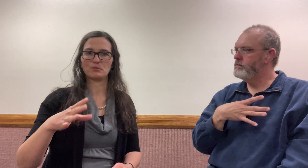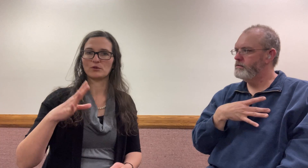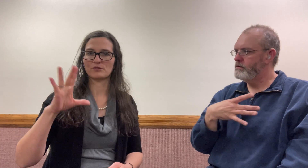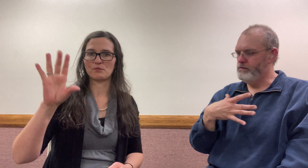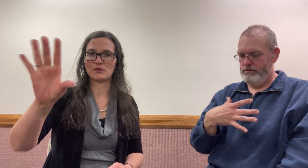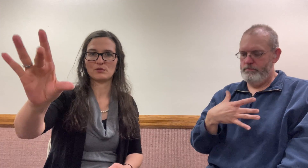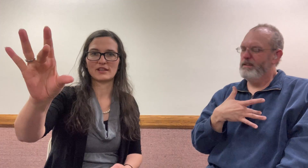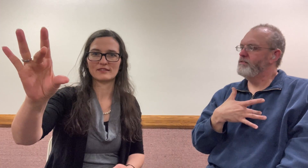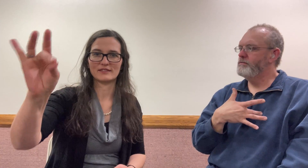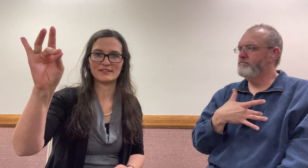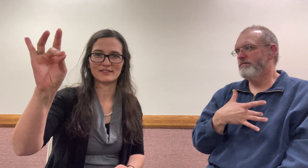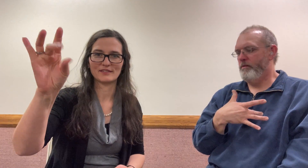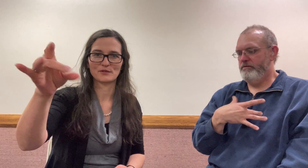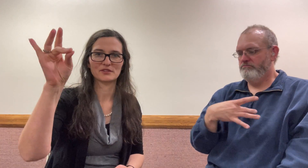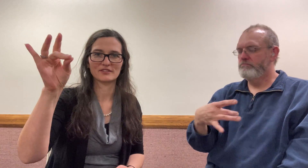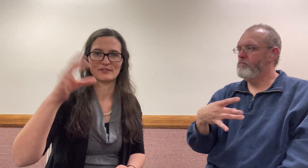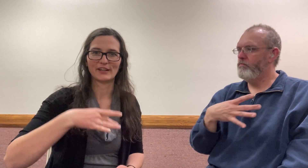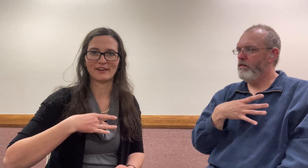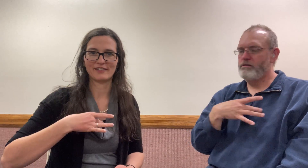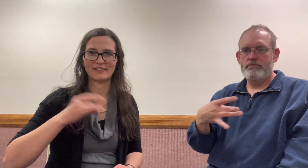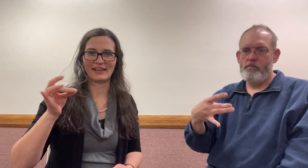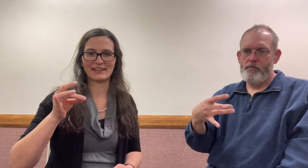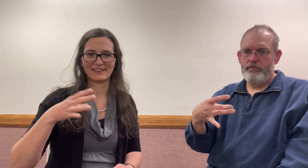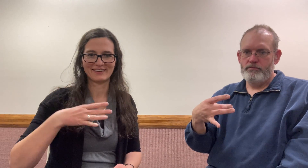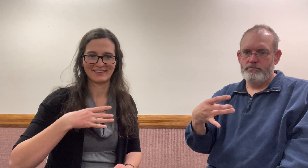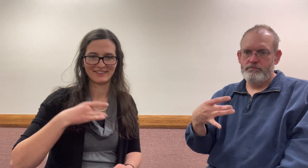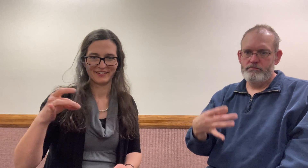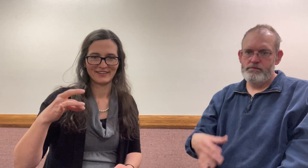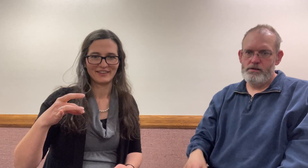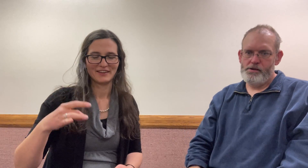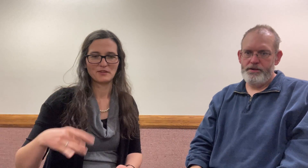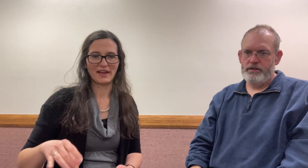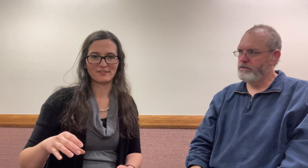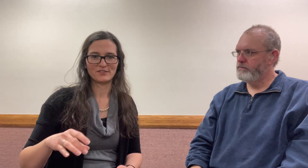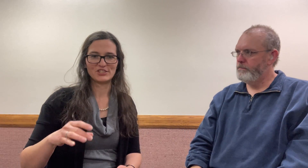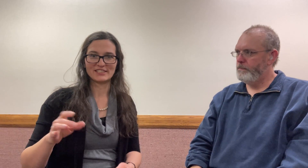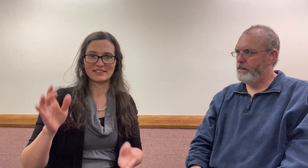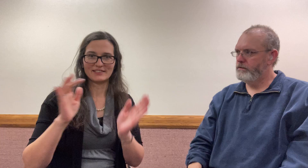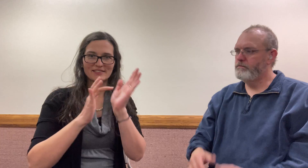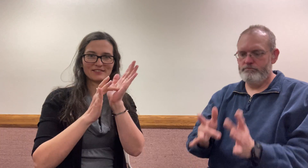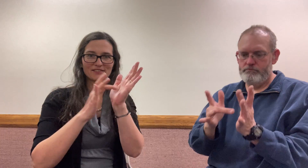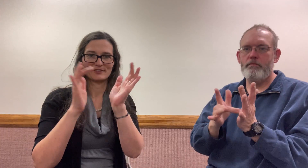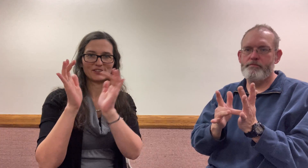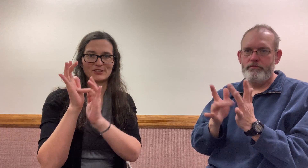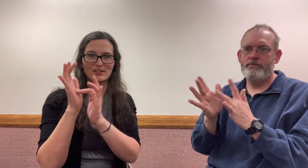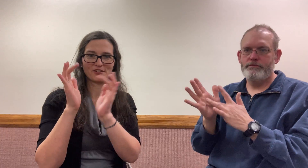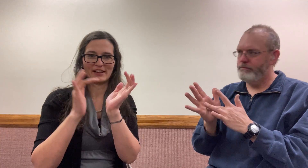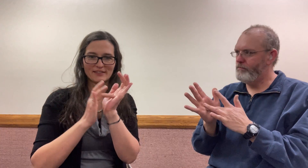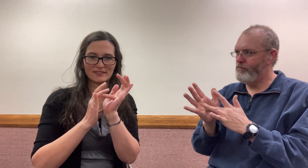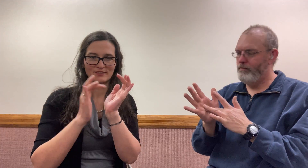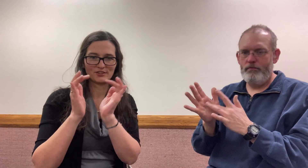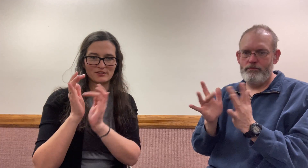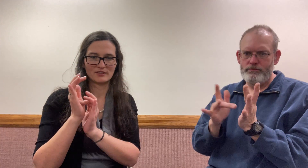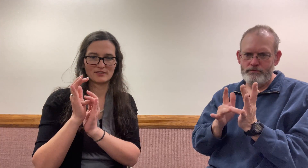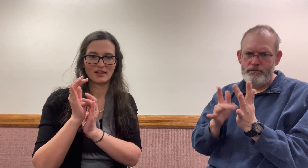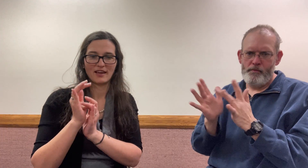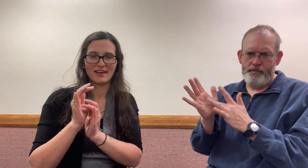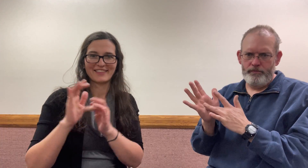pull from you like this, right here, like. And then we have Jesus, so touching on your hands is Jesus. And then